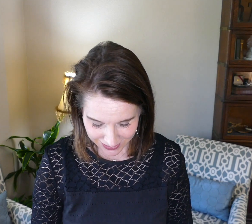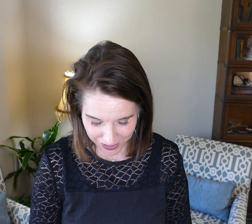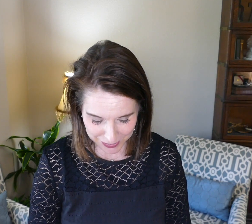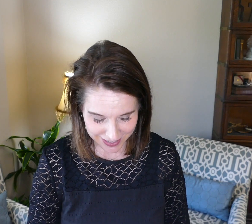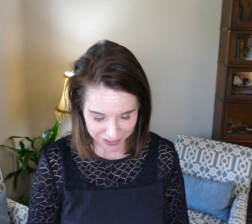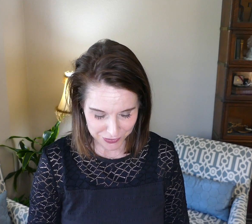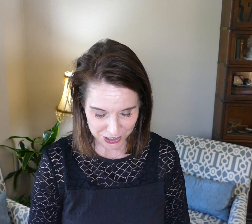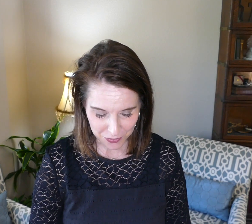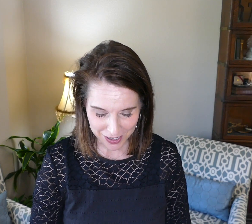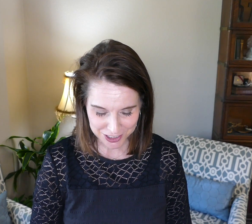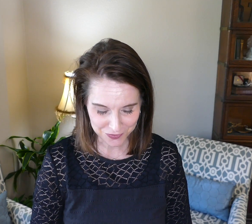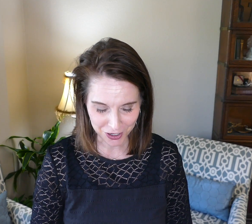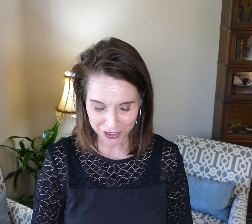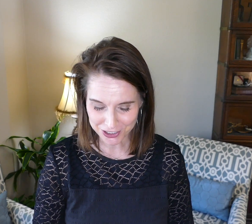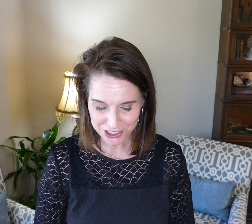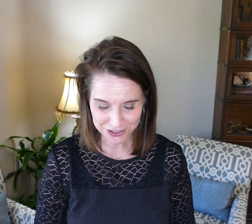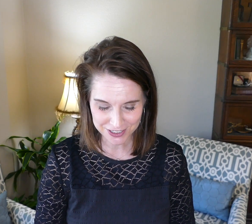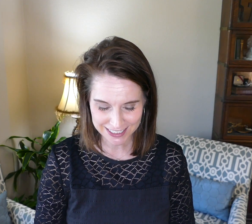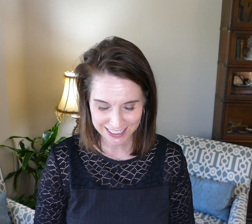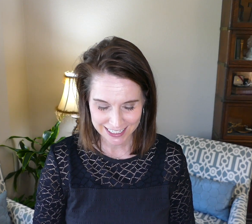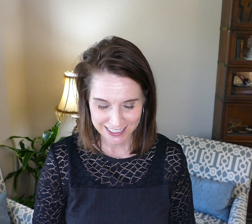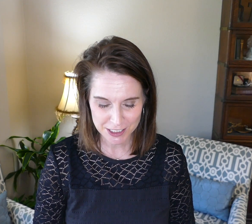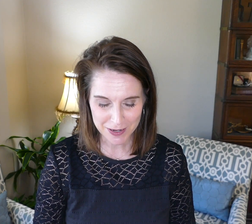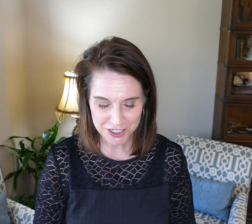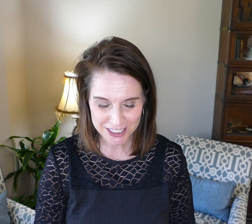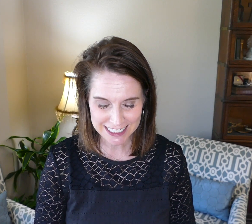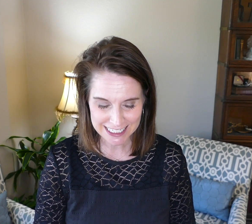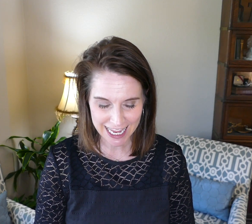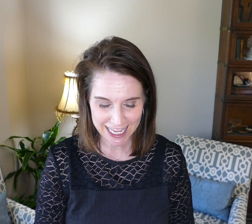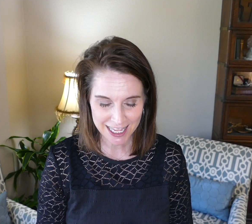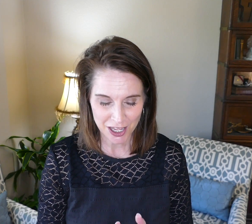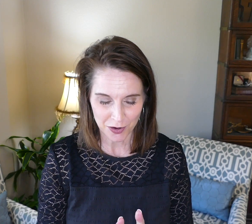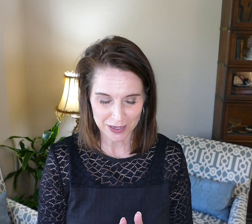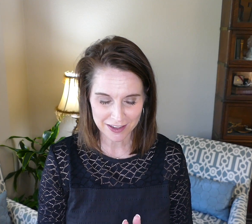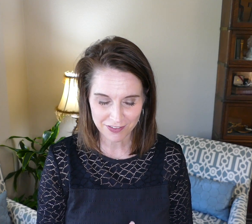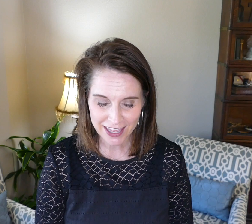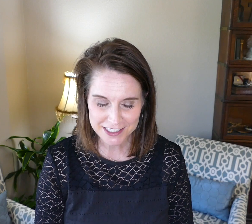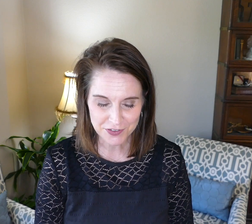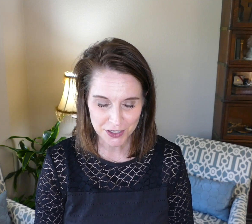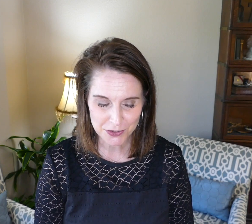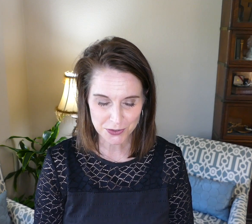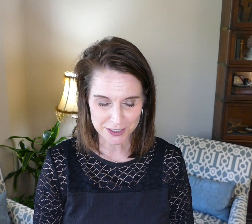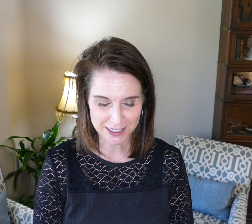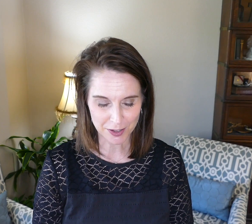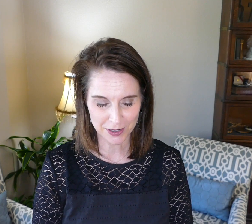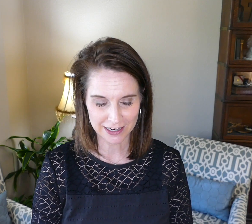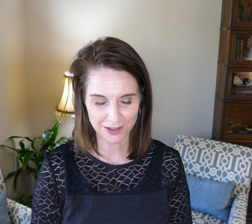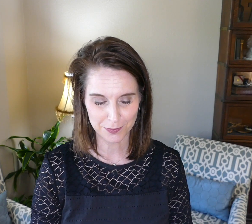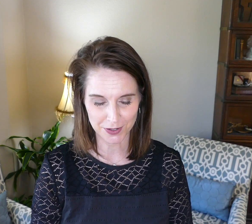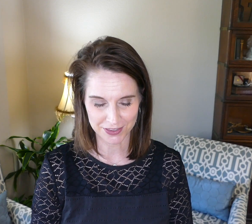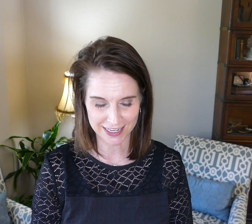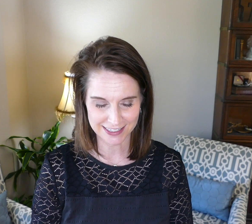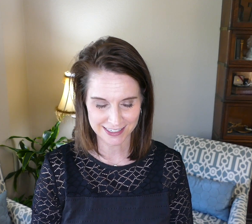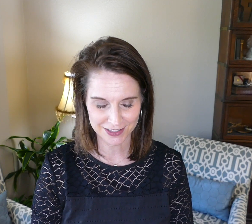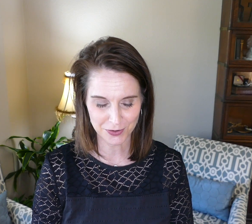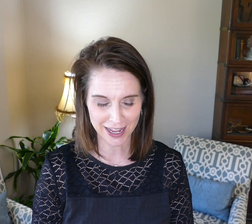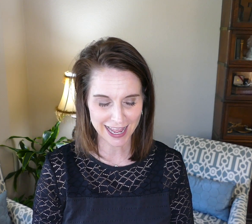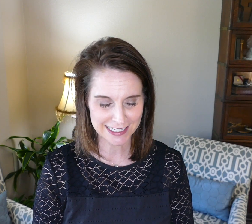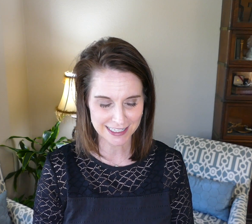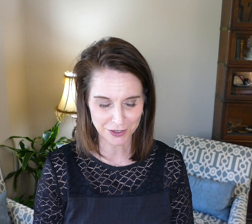we thank you so much for all your children. Especially today, we give thanks for those who are celebrating their birthdays. Lord, I ask that you